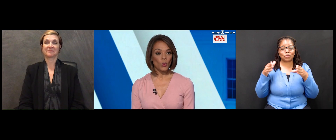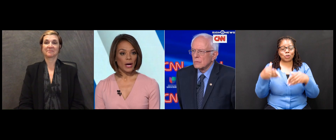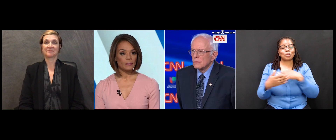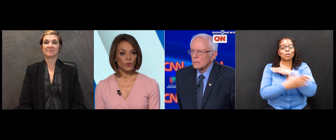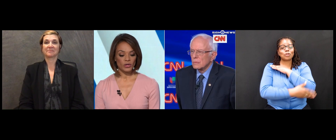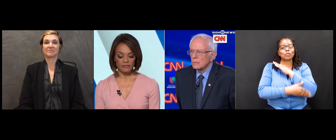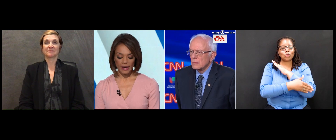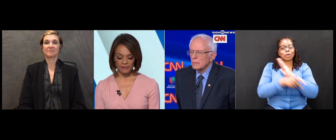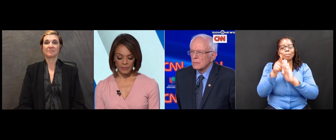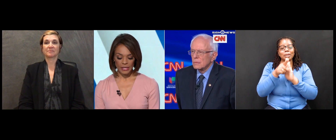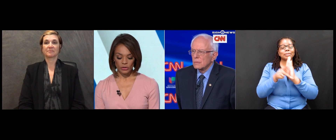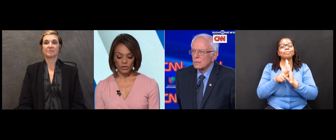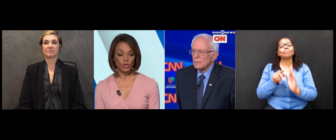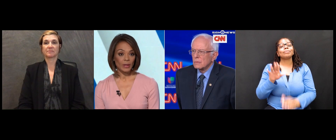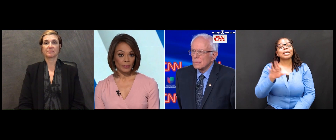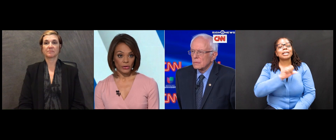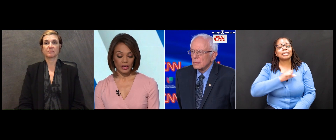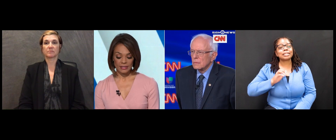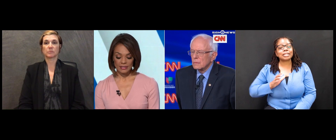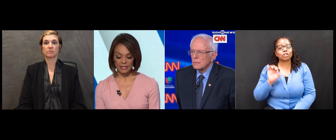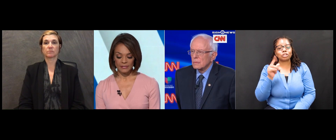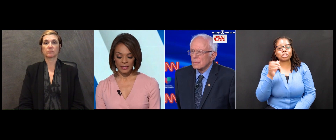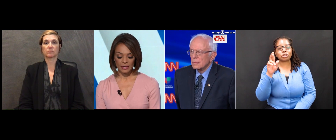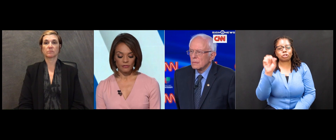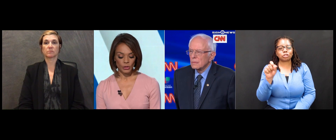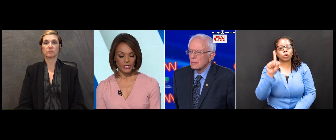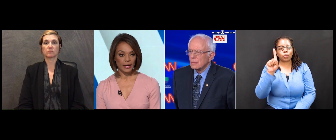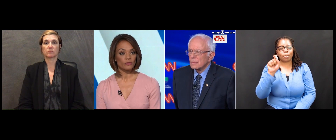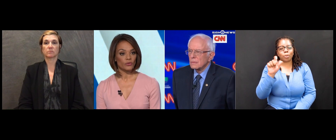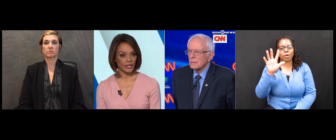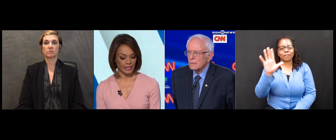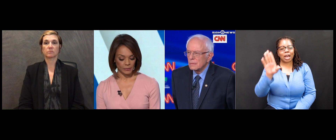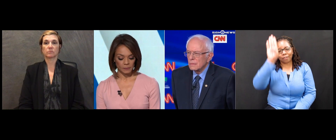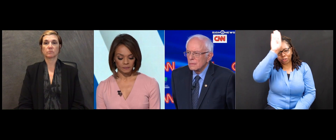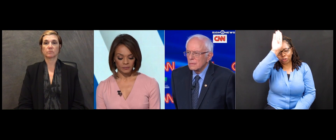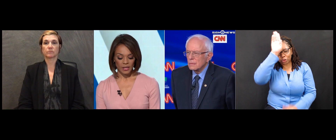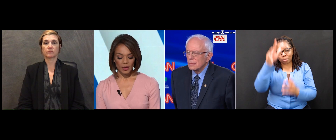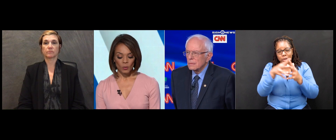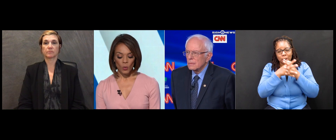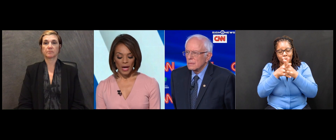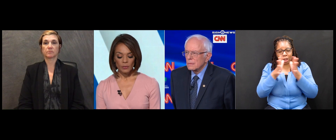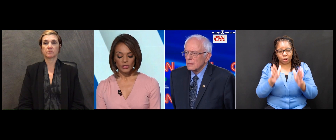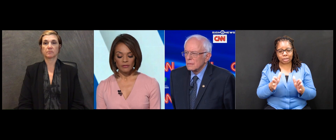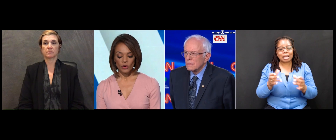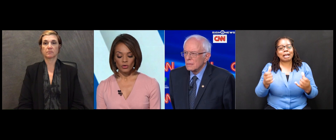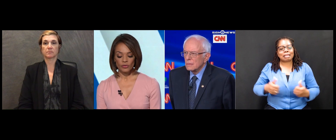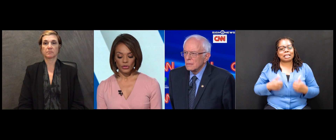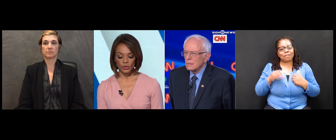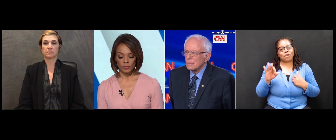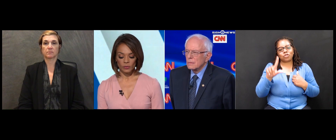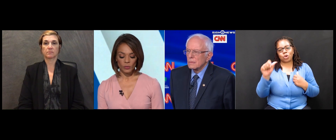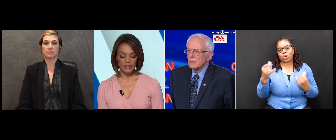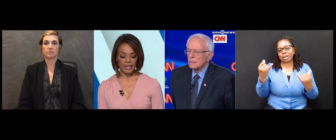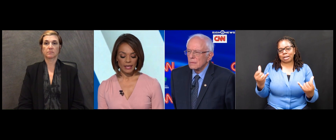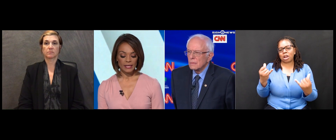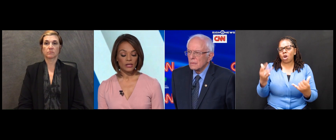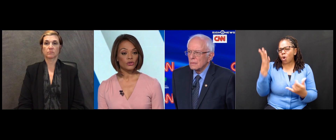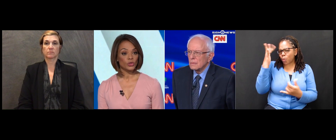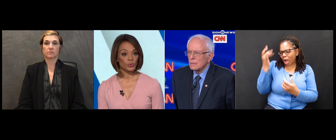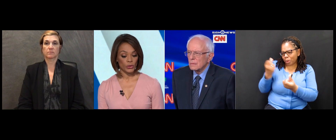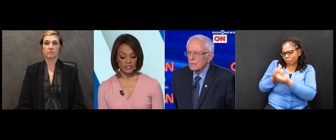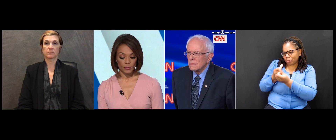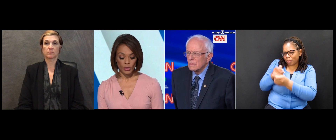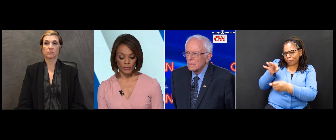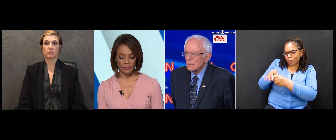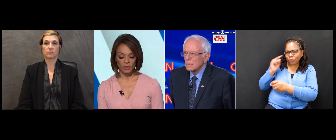about 1.5 million Cuban Americans living in Florida right now. Why would they vote for you when they hear